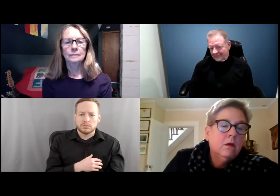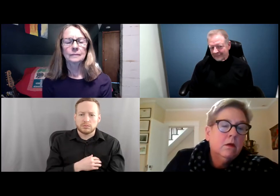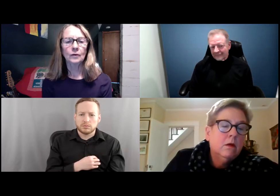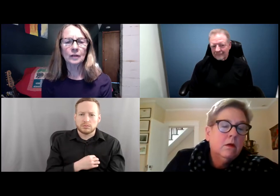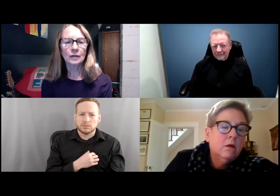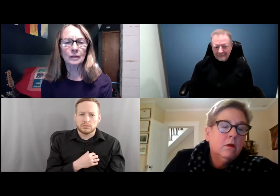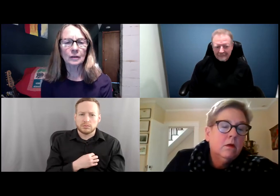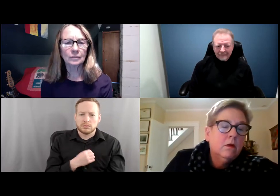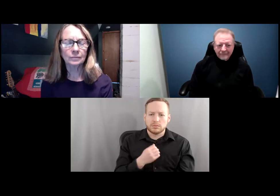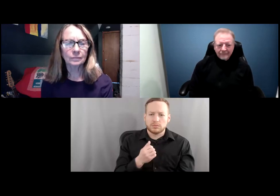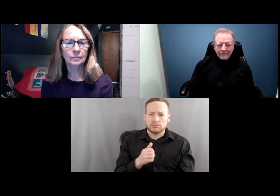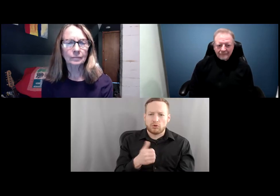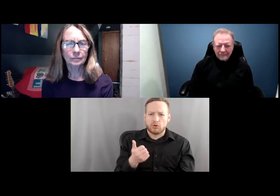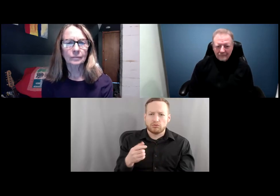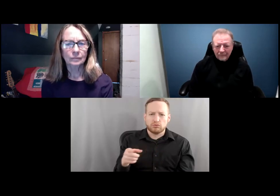Okay.